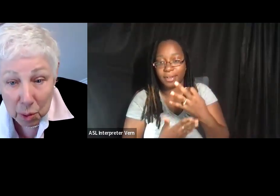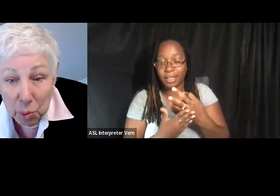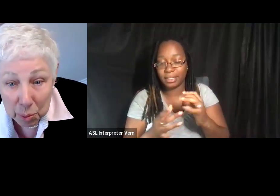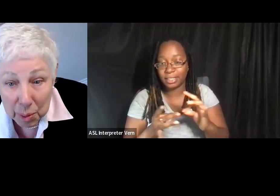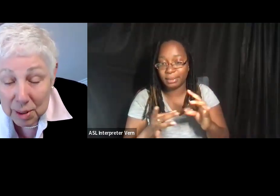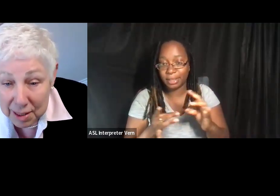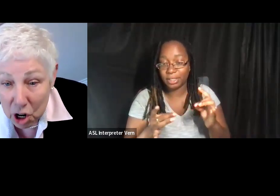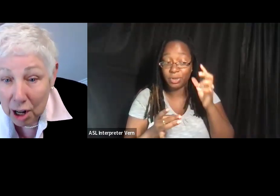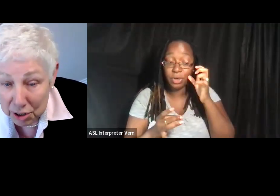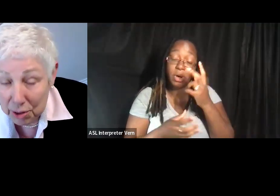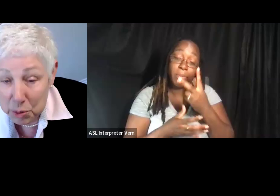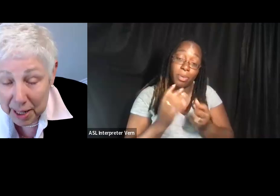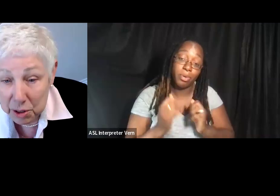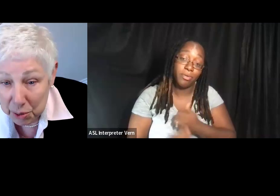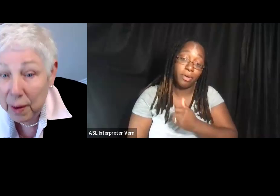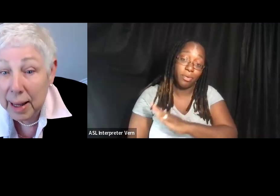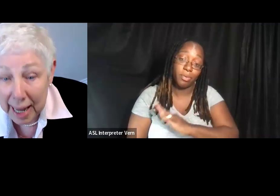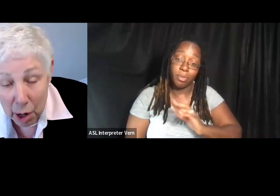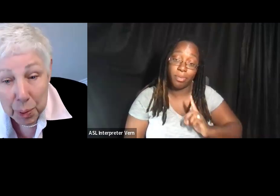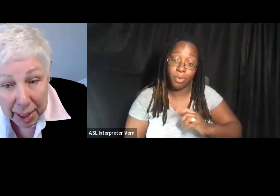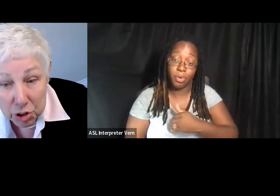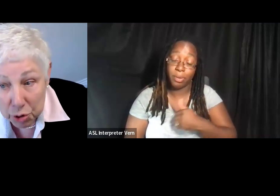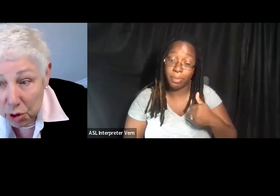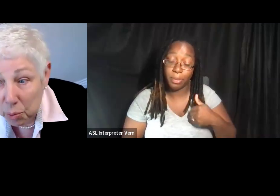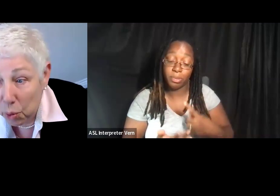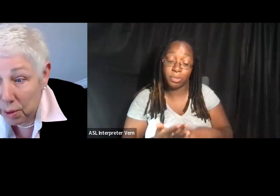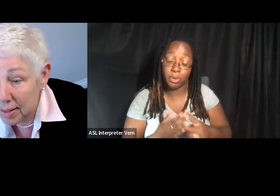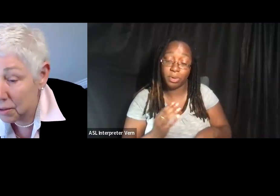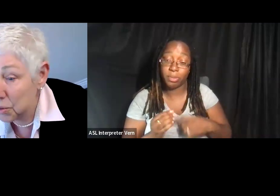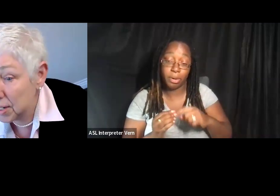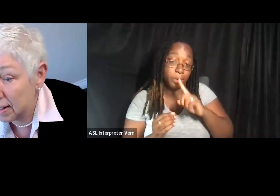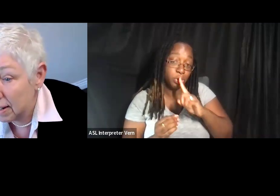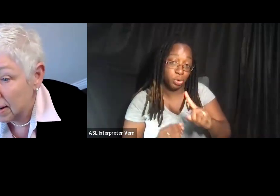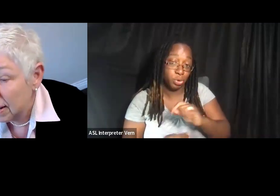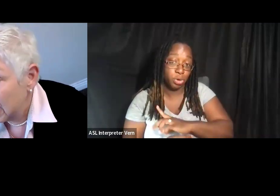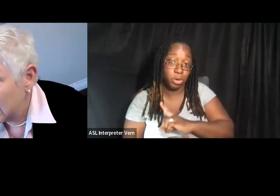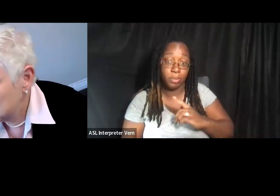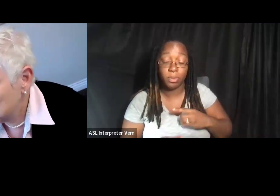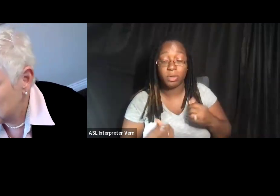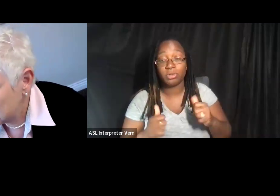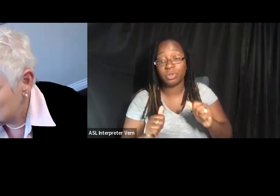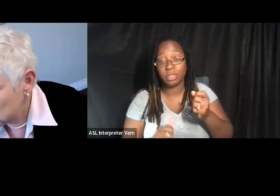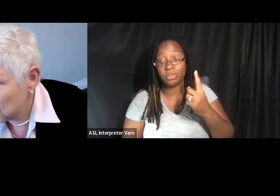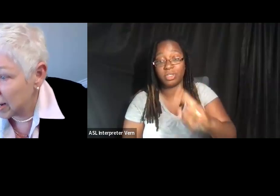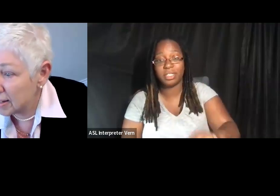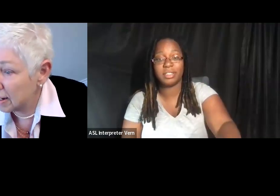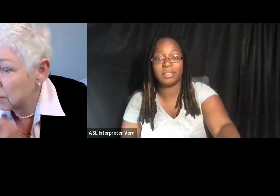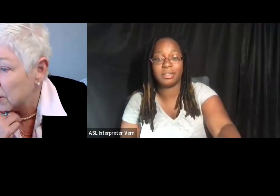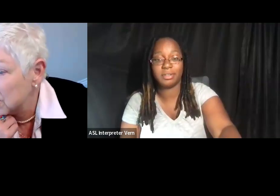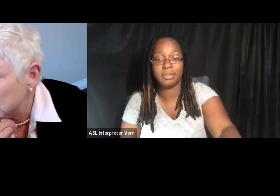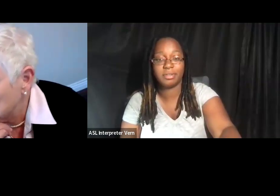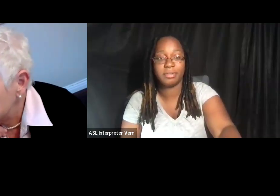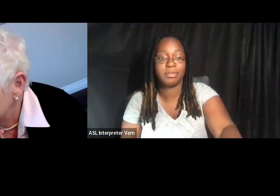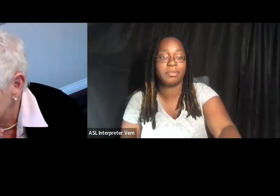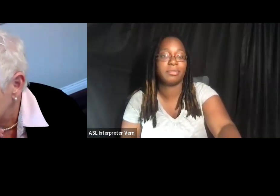both of our board members speak to helping make sure that the board does understand. Tokenism certainly is another.